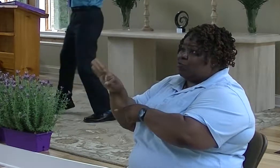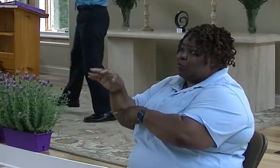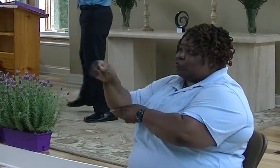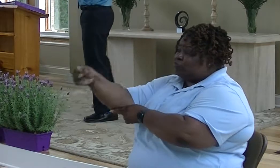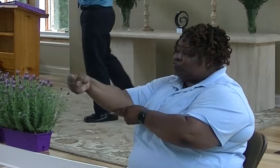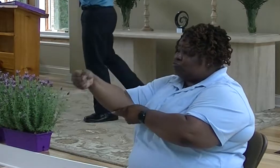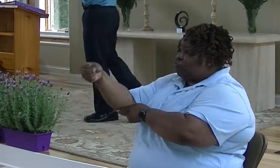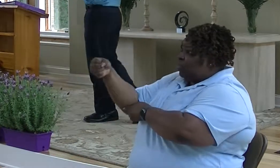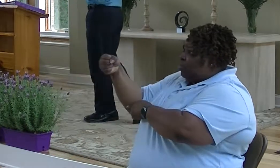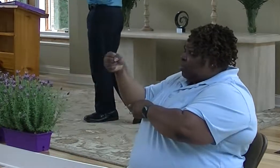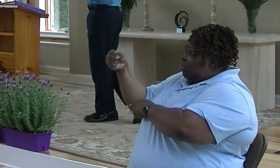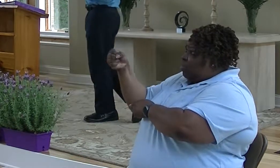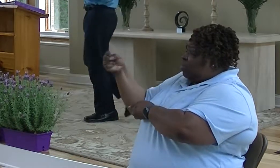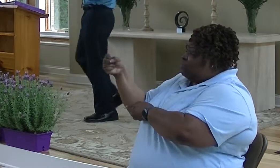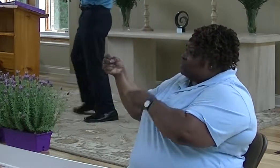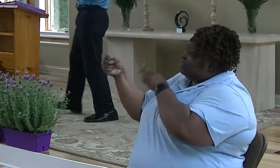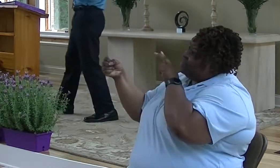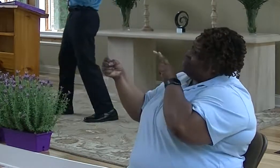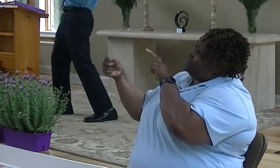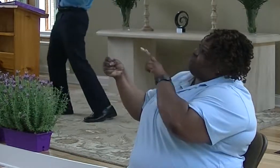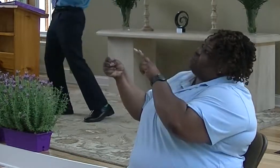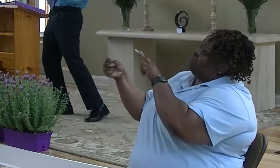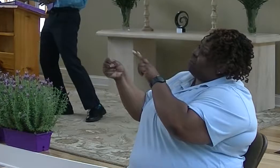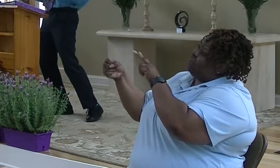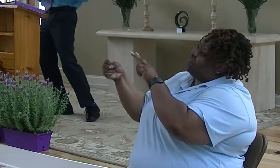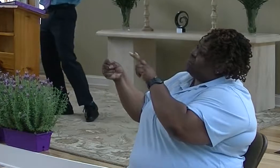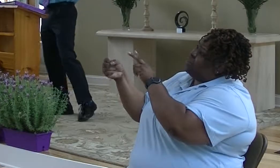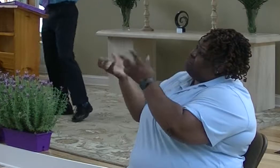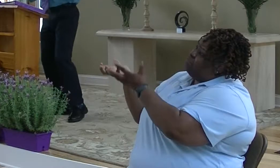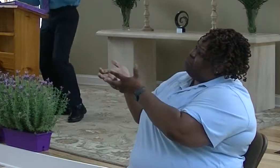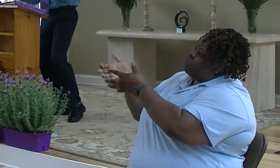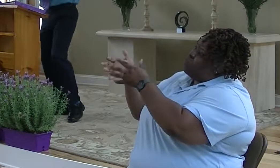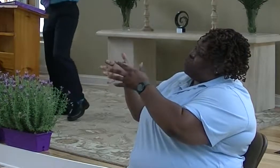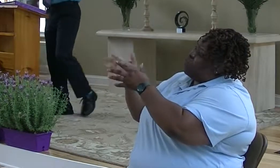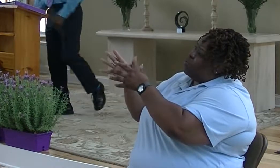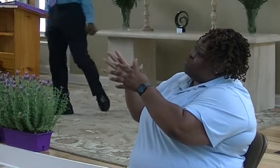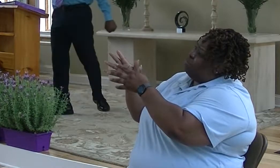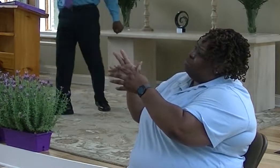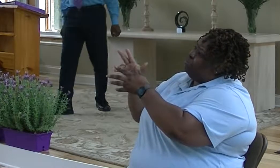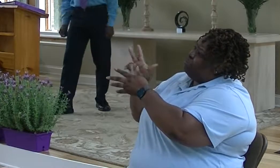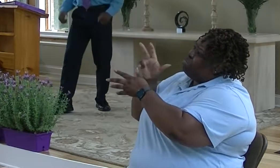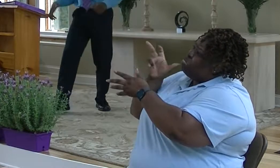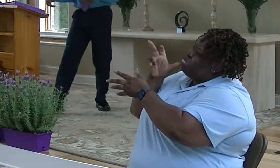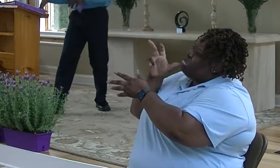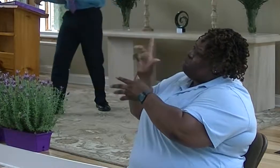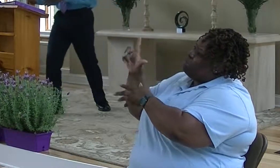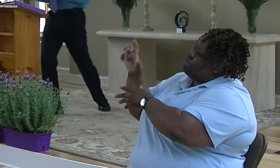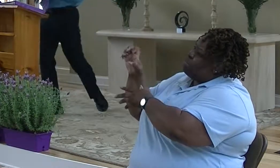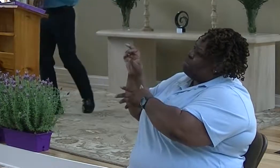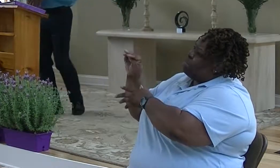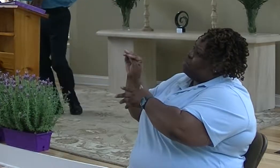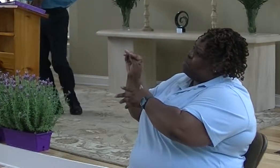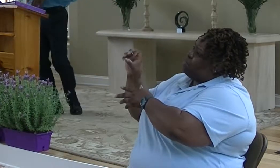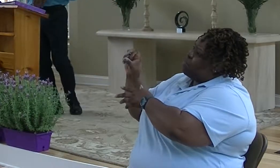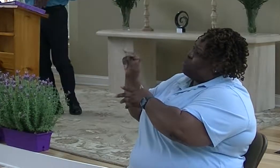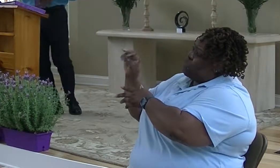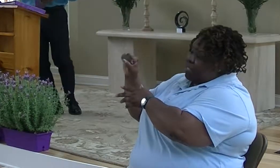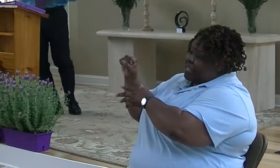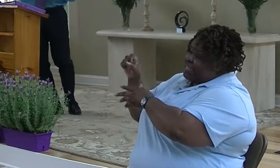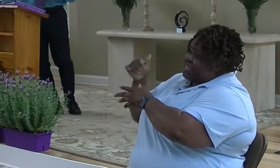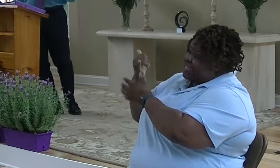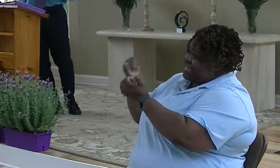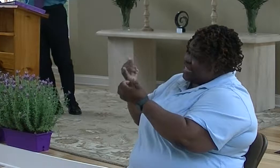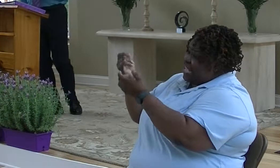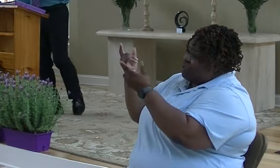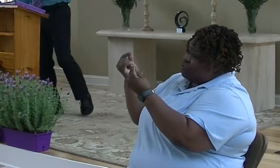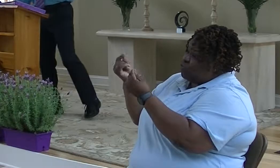open the refrigerator and see on the top shelf a bowl of lemons. And what I want you to do is reach in and take a